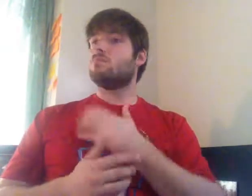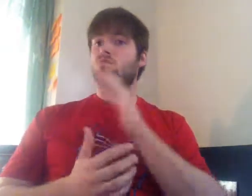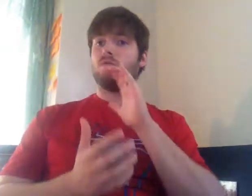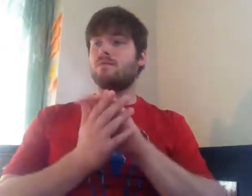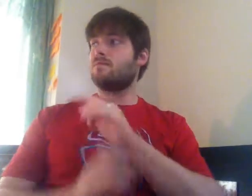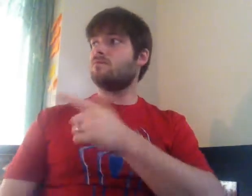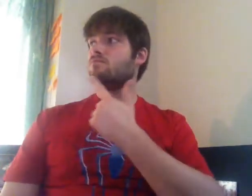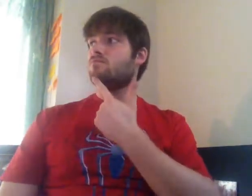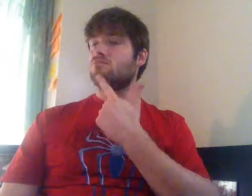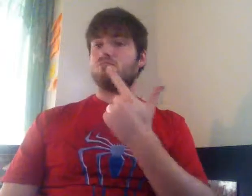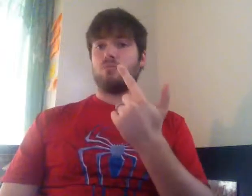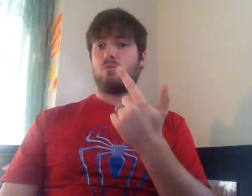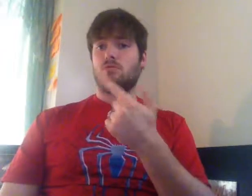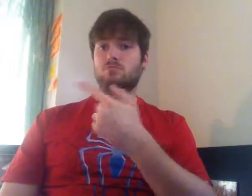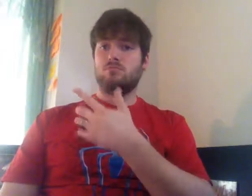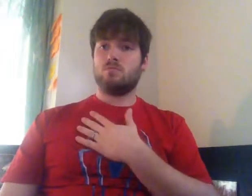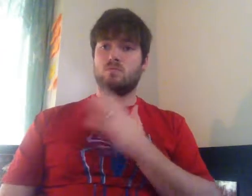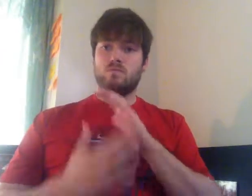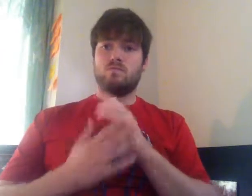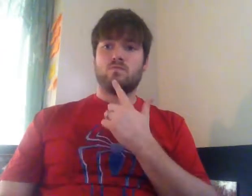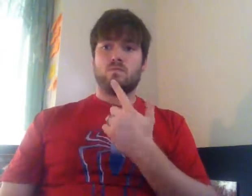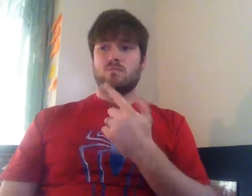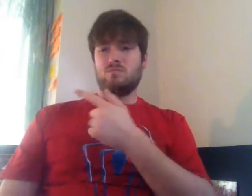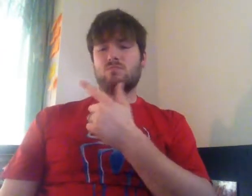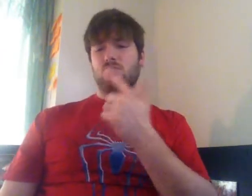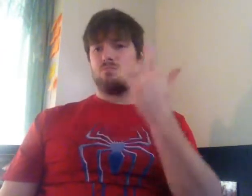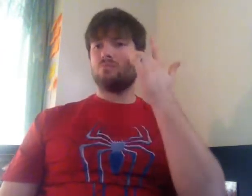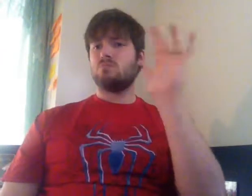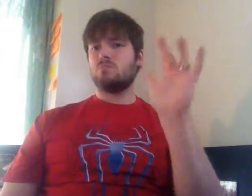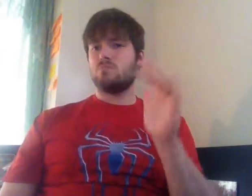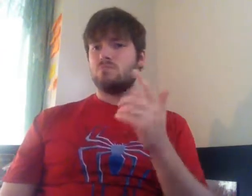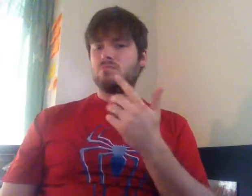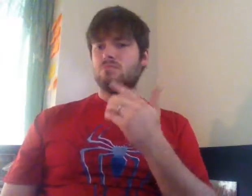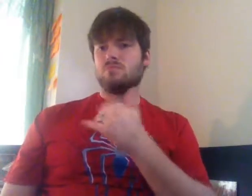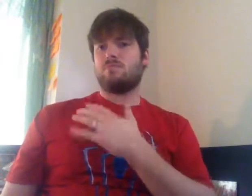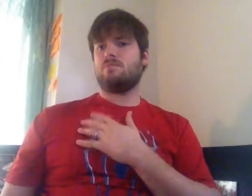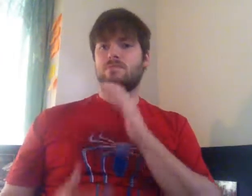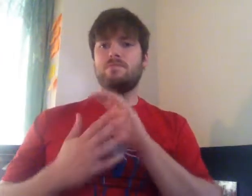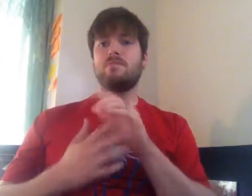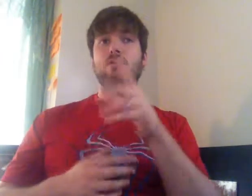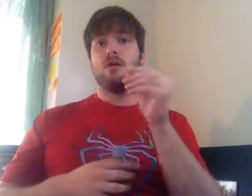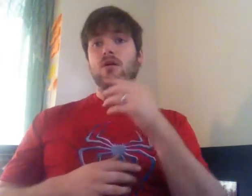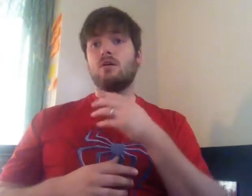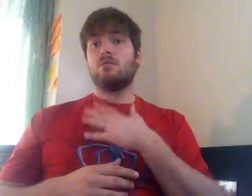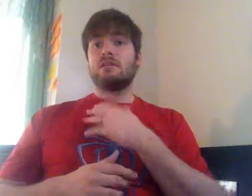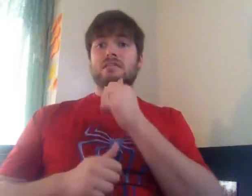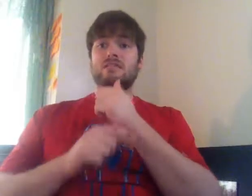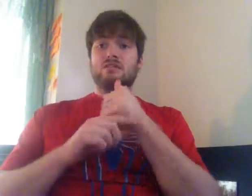then southwest from there, what do we have down here? Some interesting weather developments down there. Right, we've